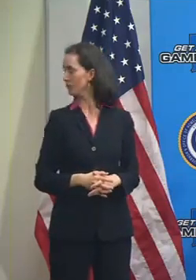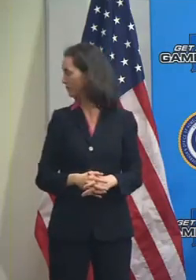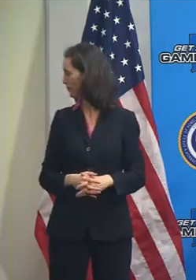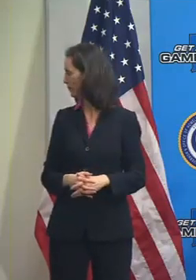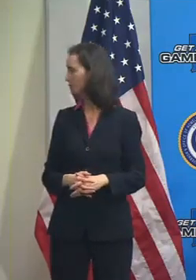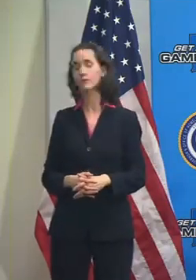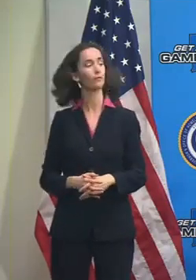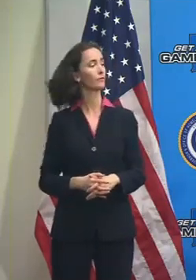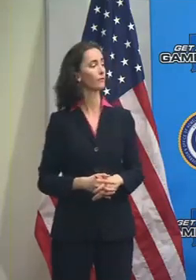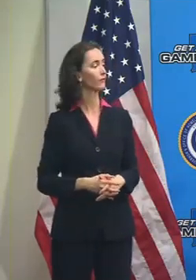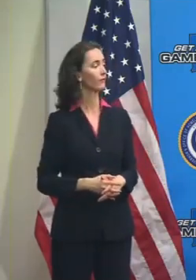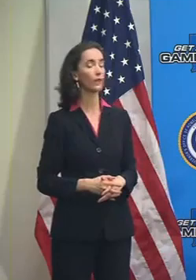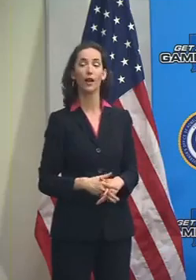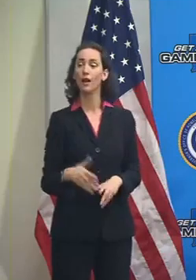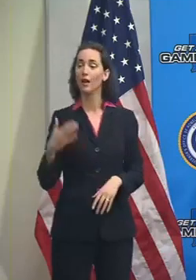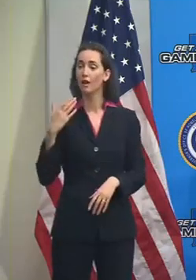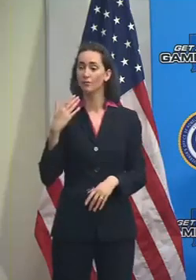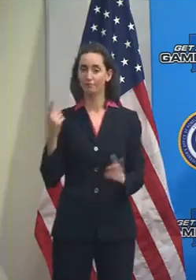Thank you.